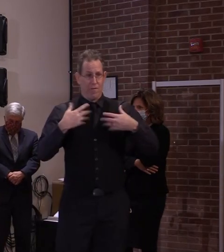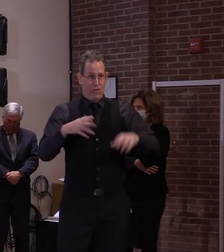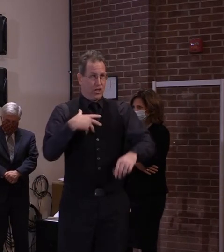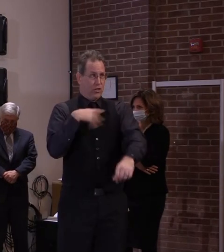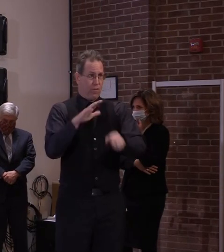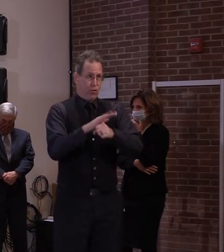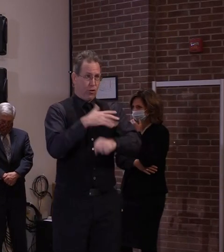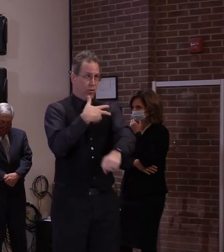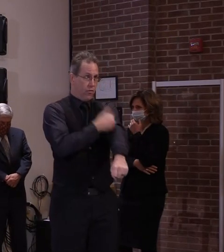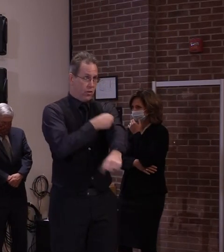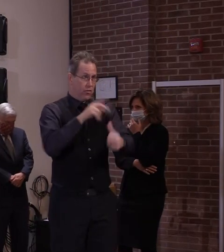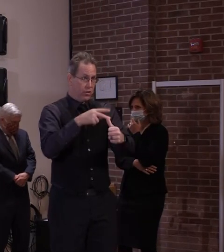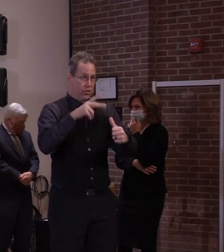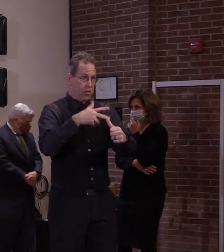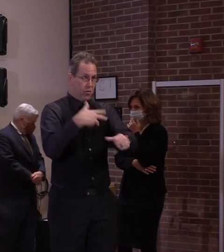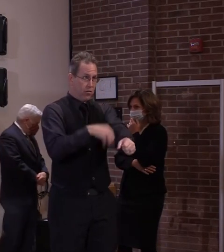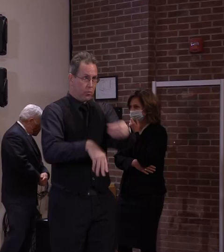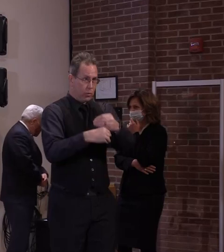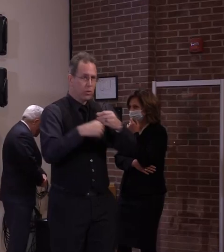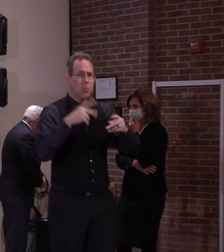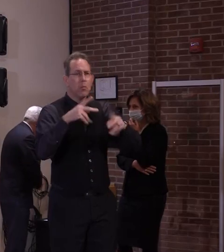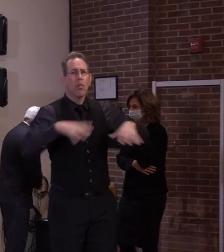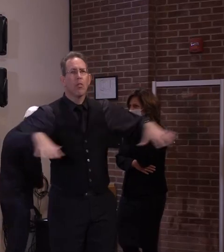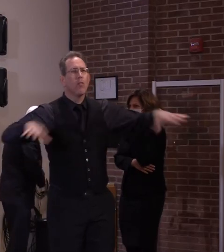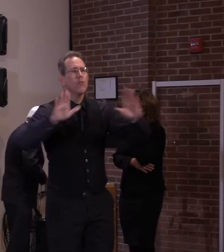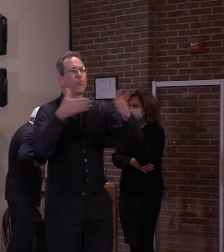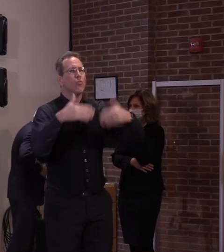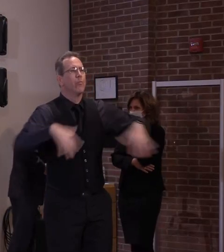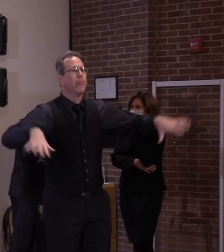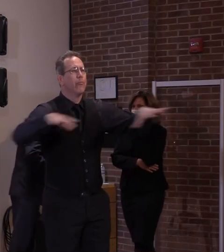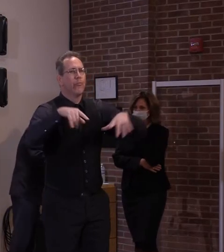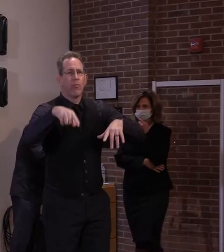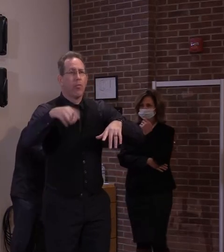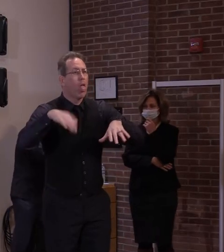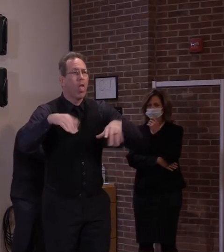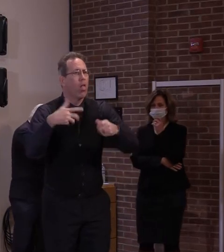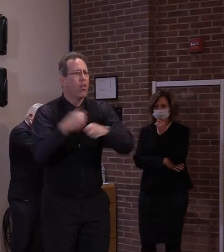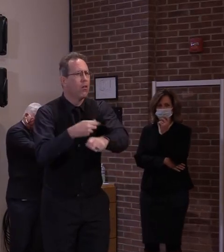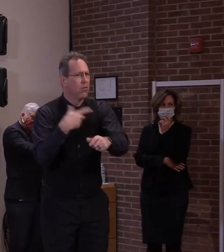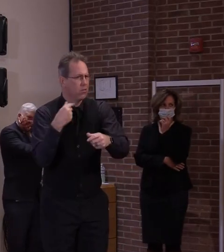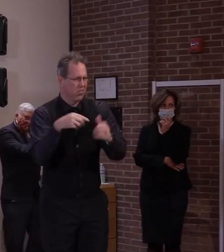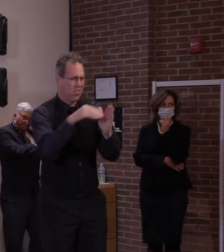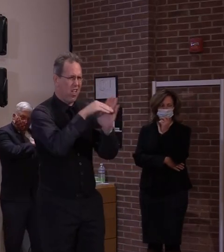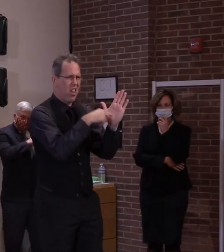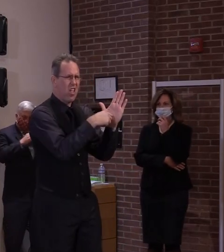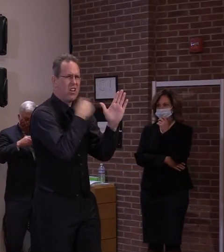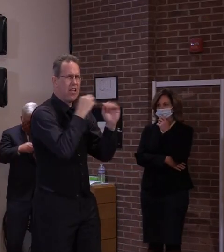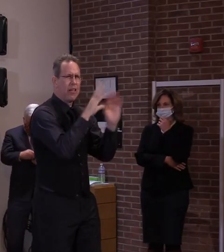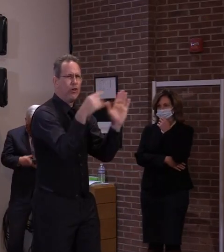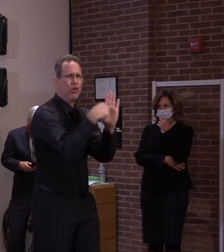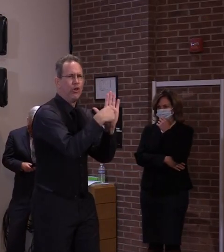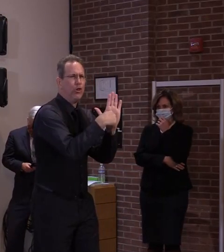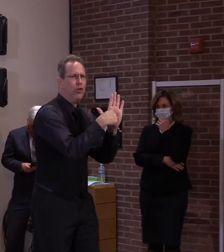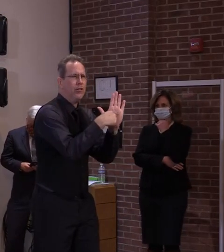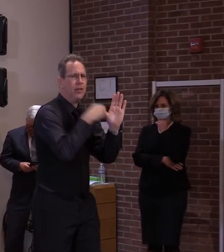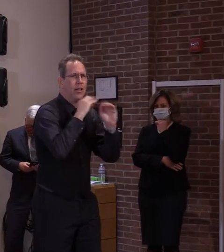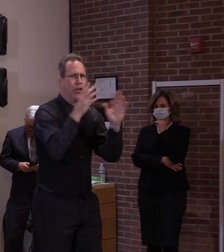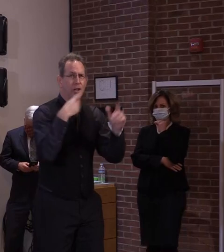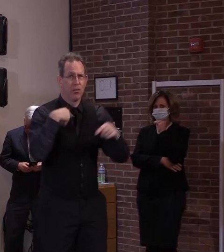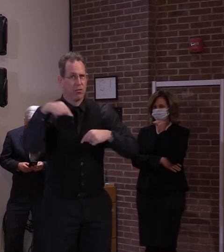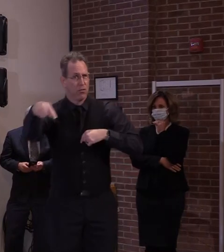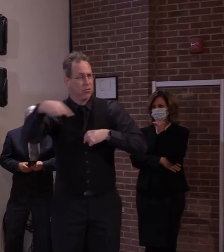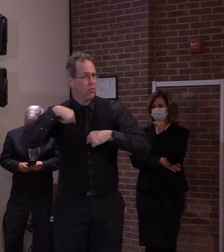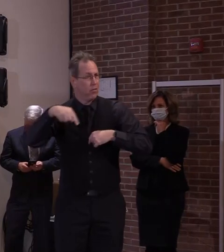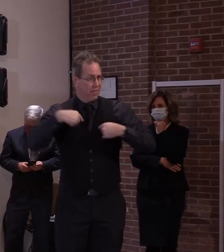guidelines? Well, I think eventually we're going to evolve into that. And we're waiting for